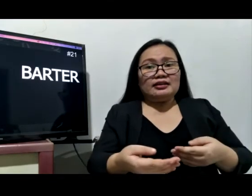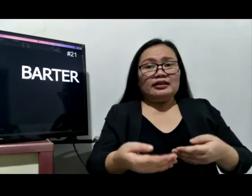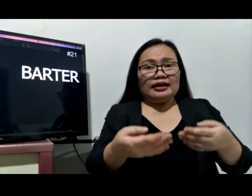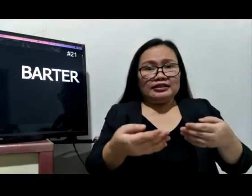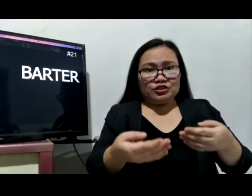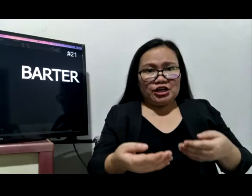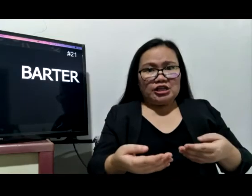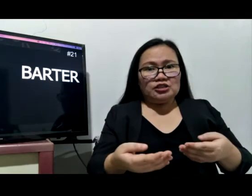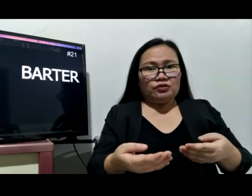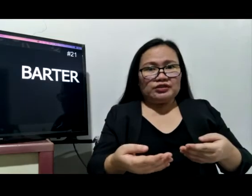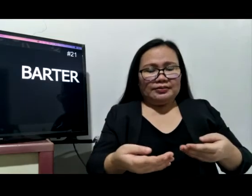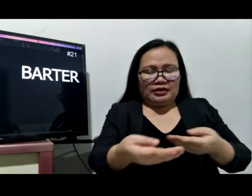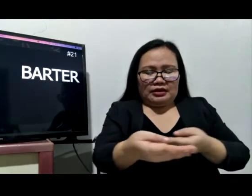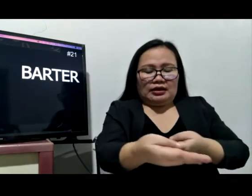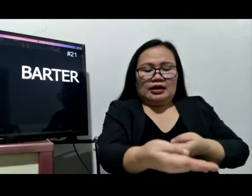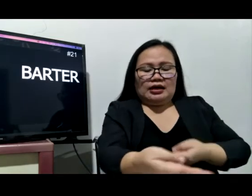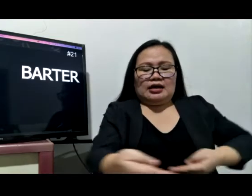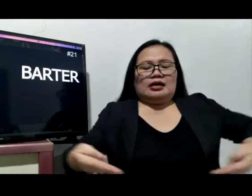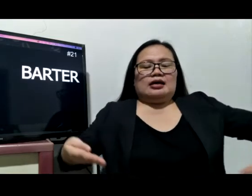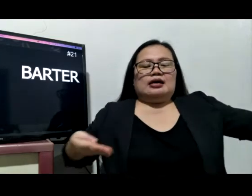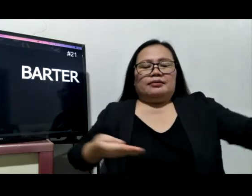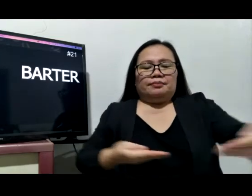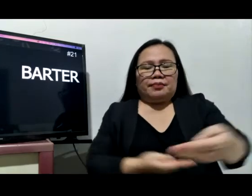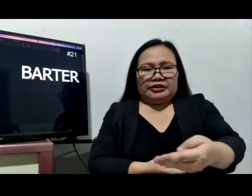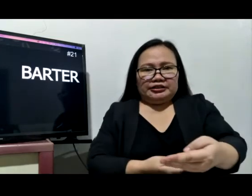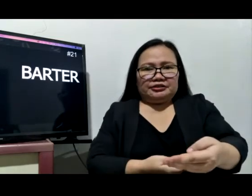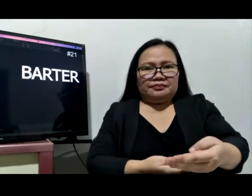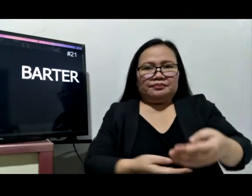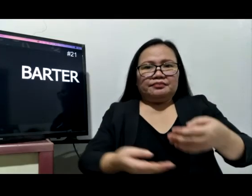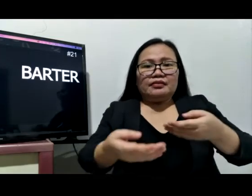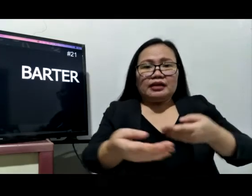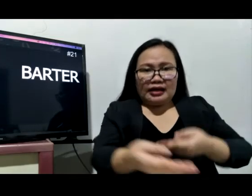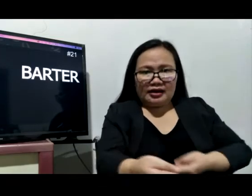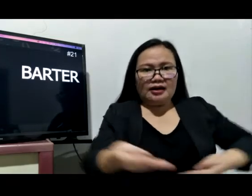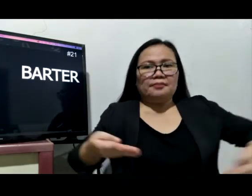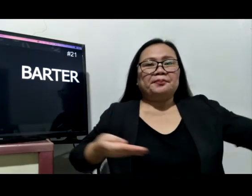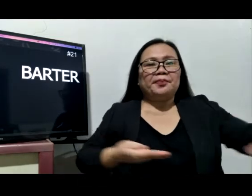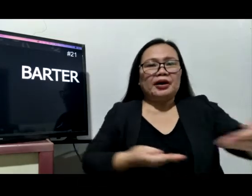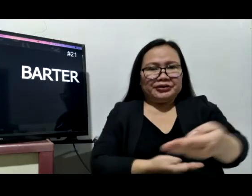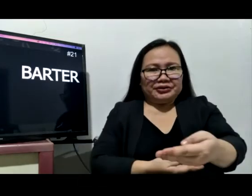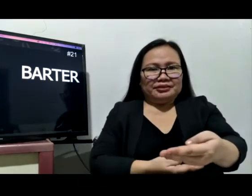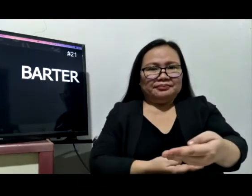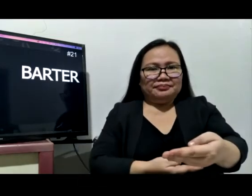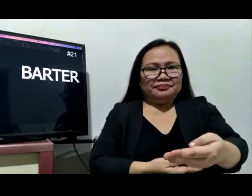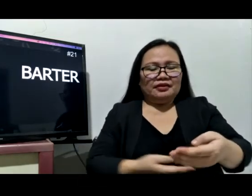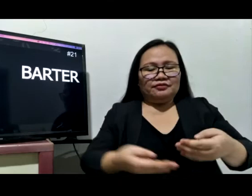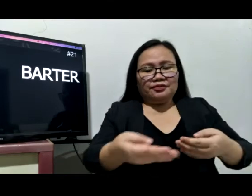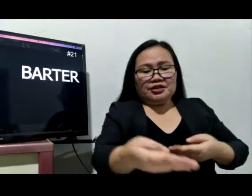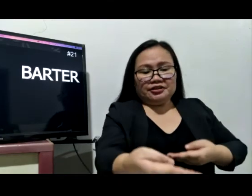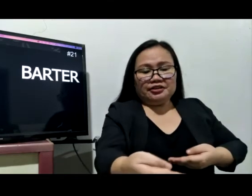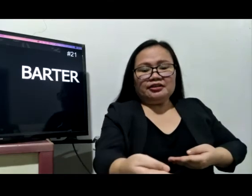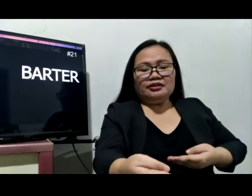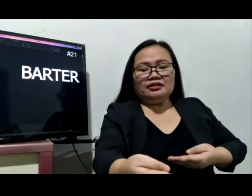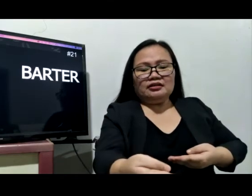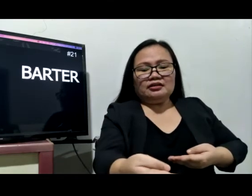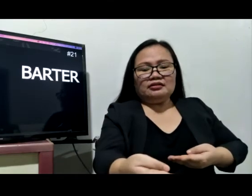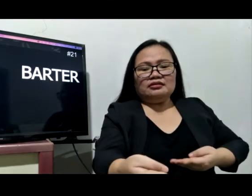an exchange of something. Barter. Barter. From here,